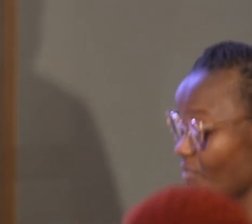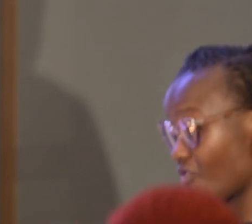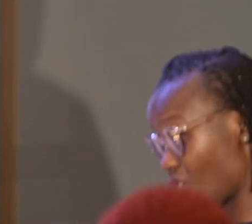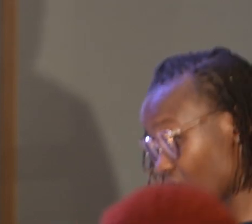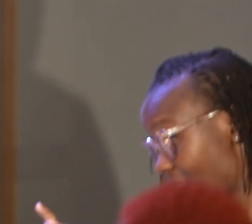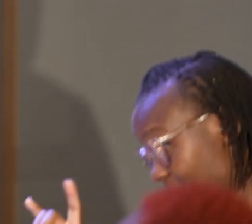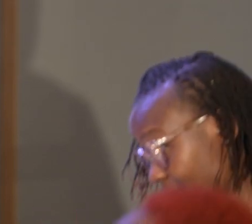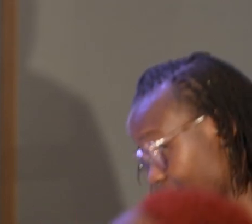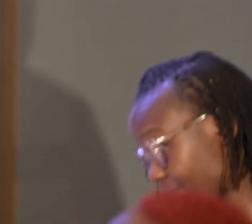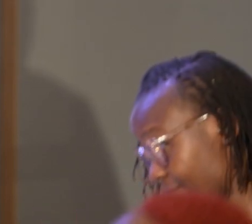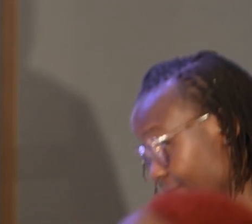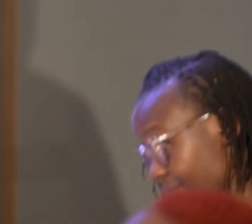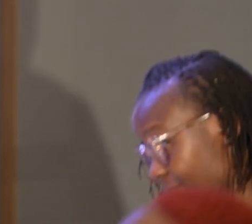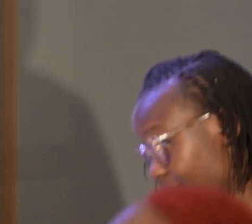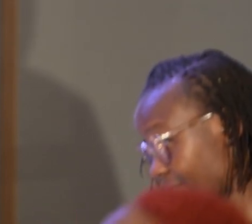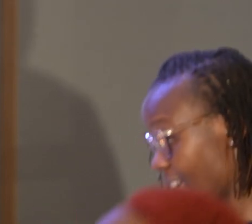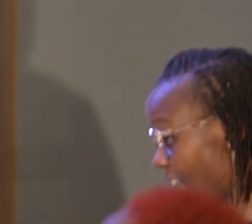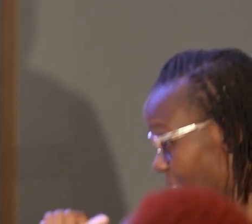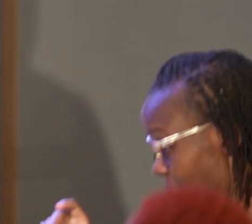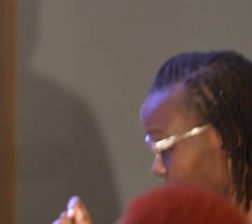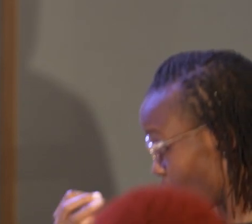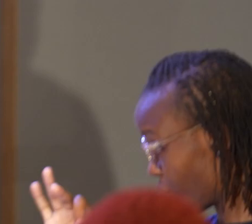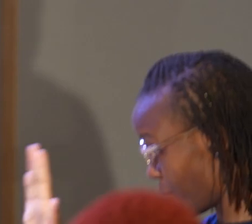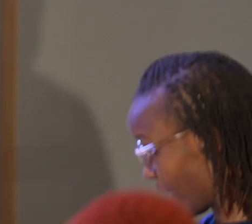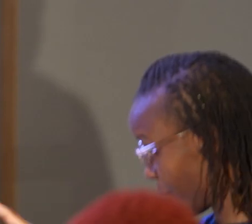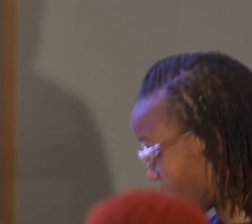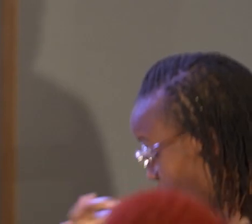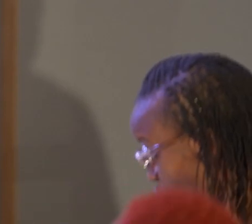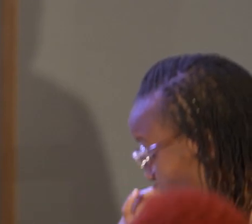voluntary? Is an act of Parliament voluntary?